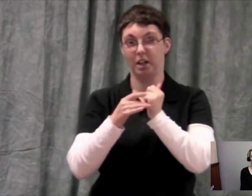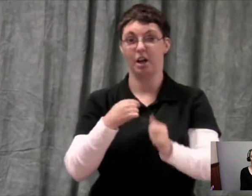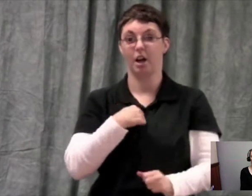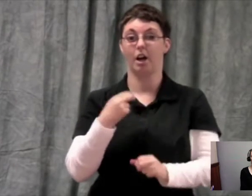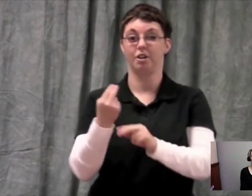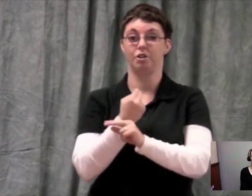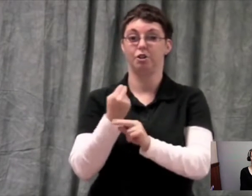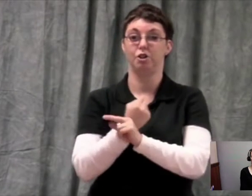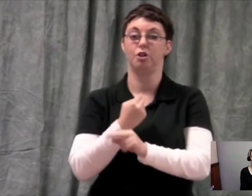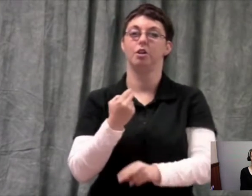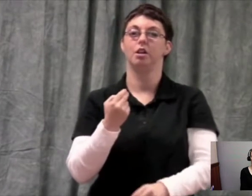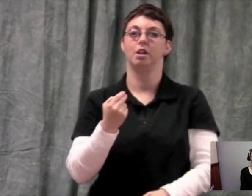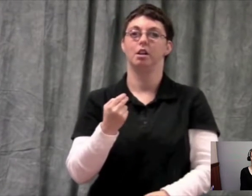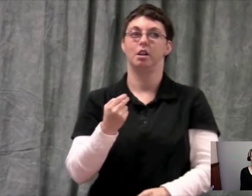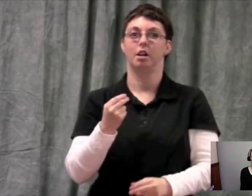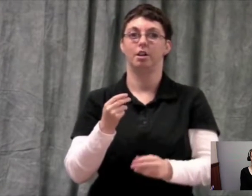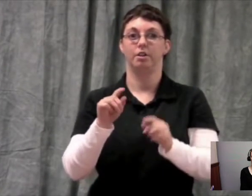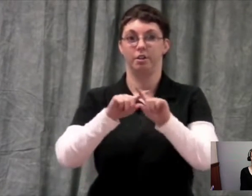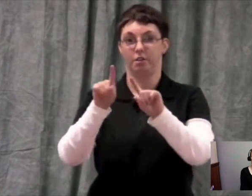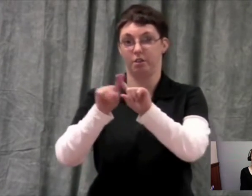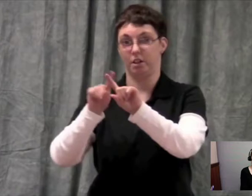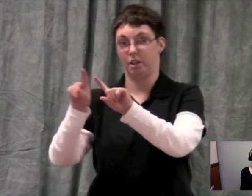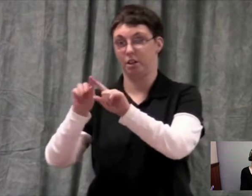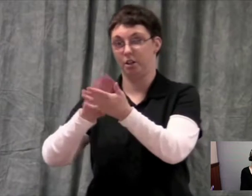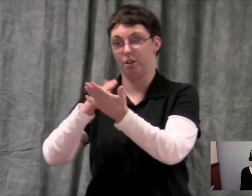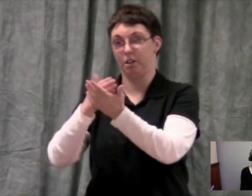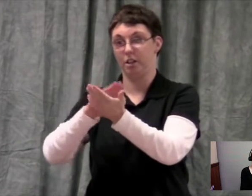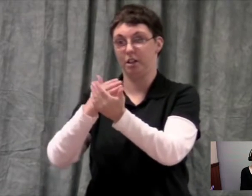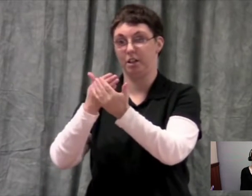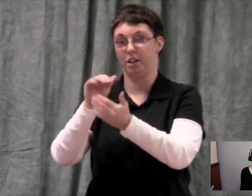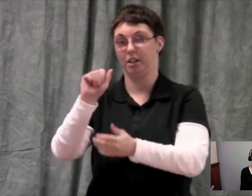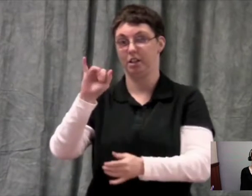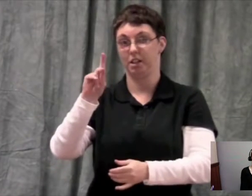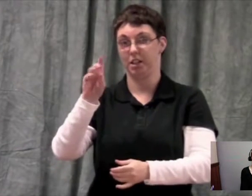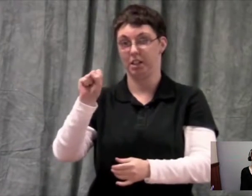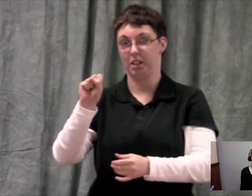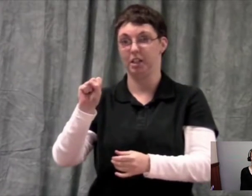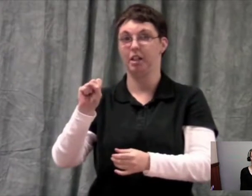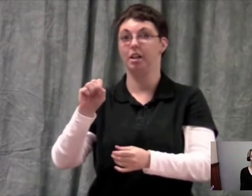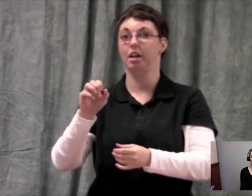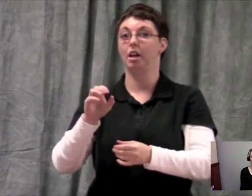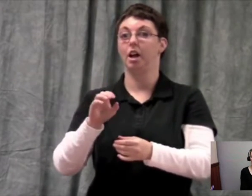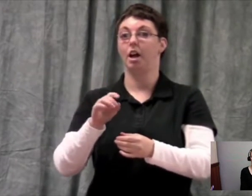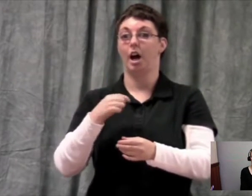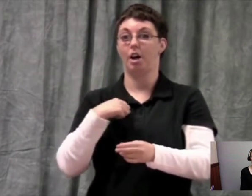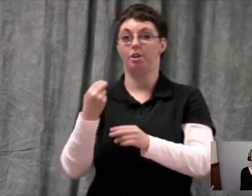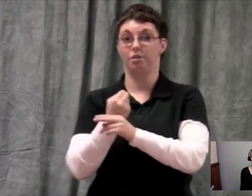I also use many other aids, like Get a Kitchen aid I use in the kitchen. I also use different things to help